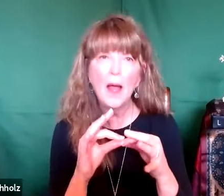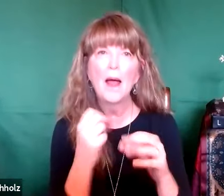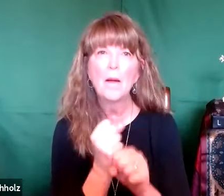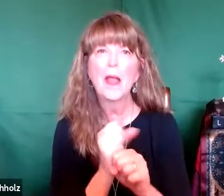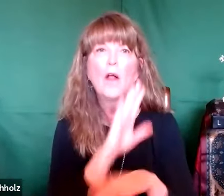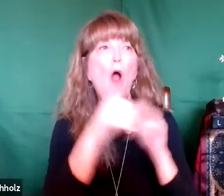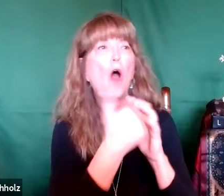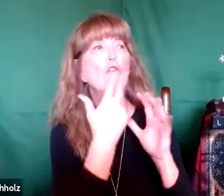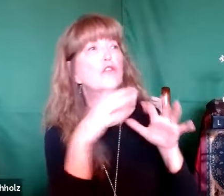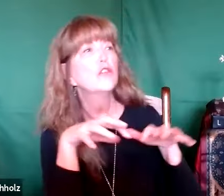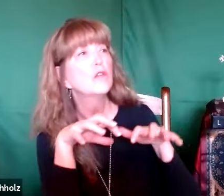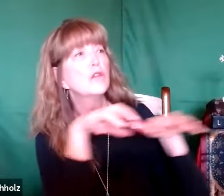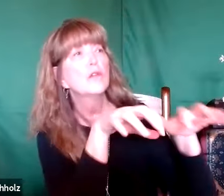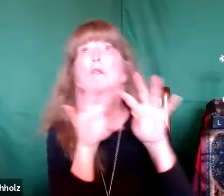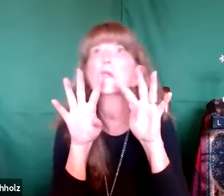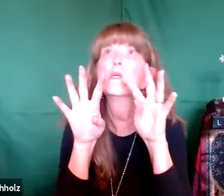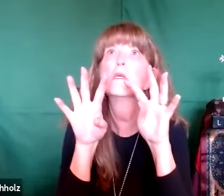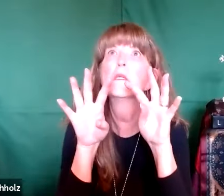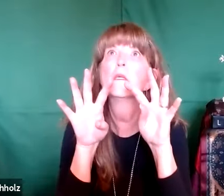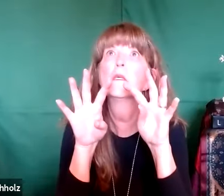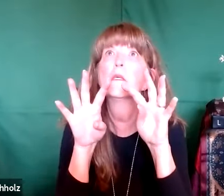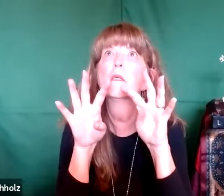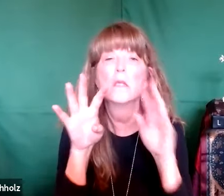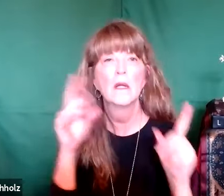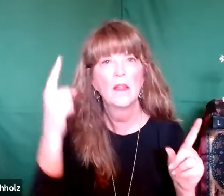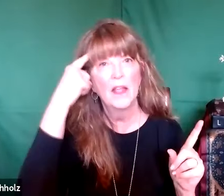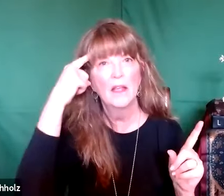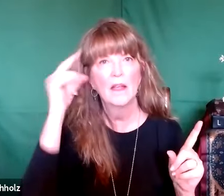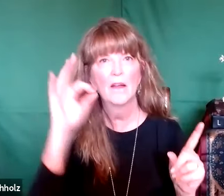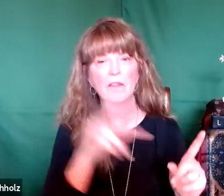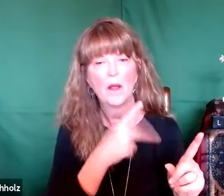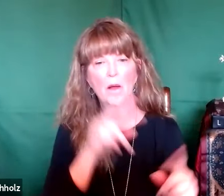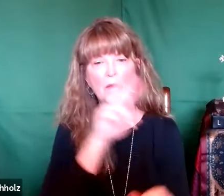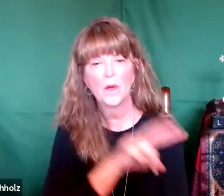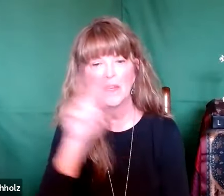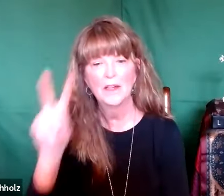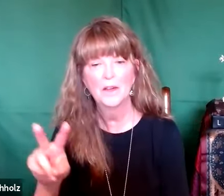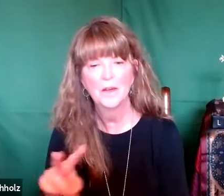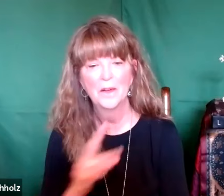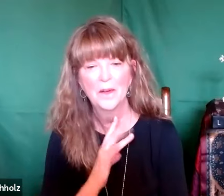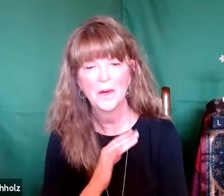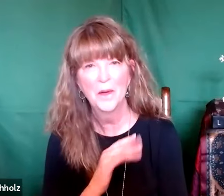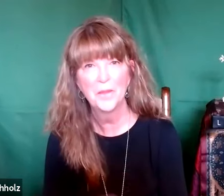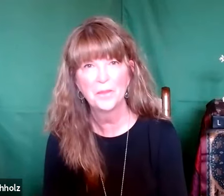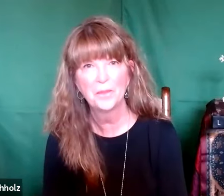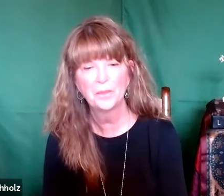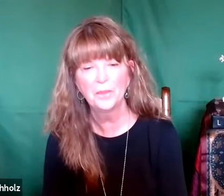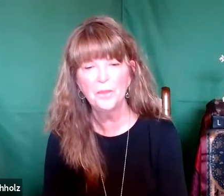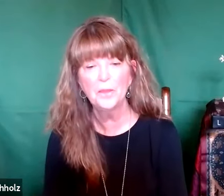That's kind of the crux of Psalm 22. And so the crowd that was there would have heard those words of Jesus,